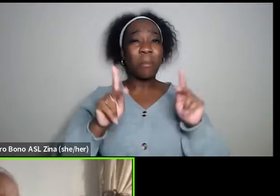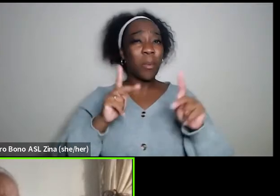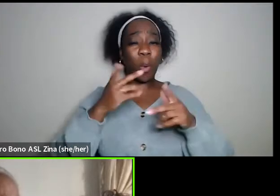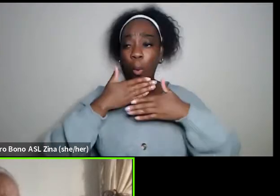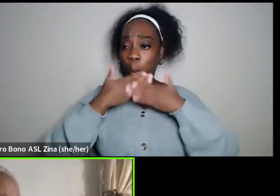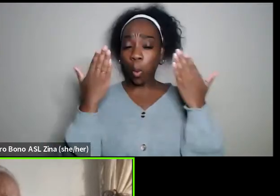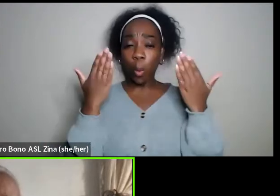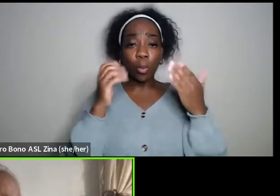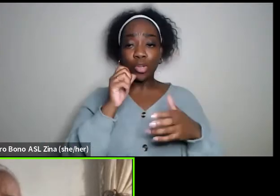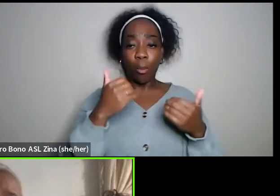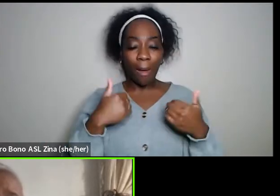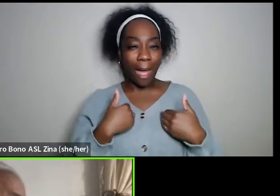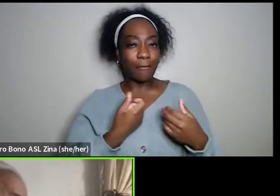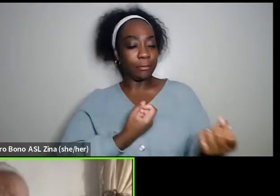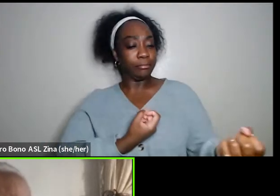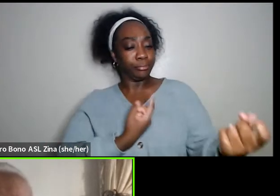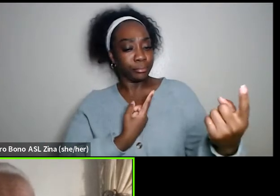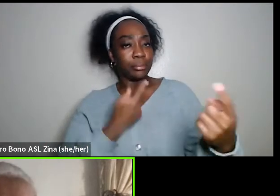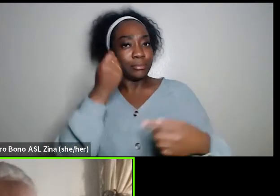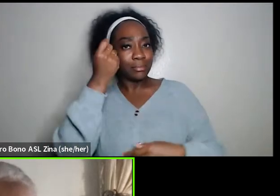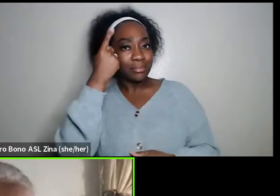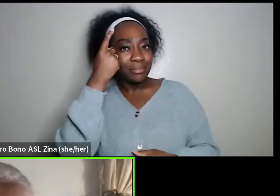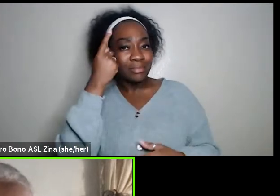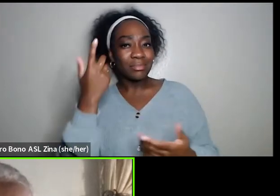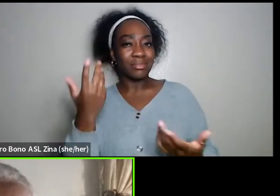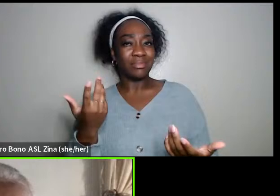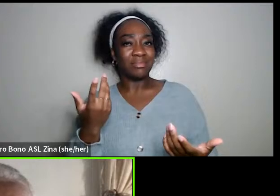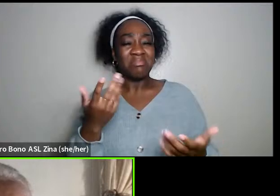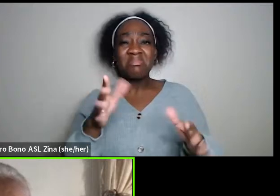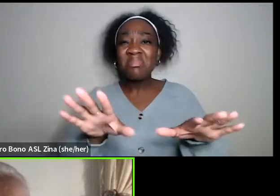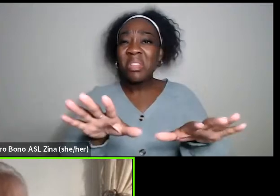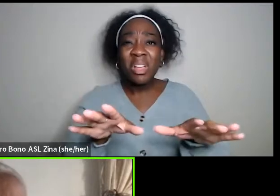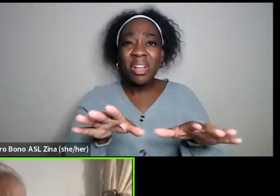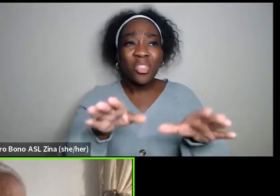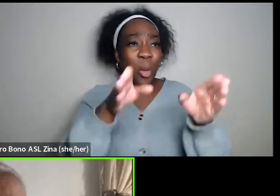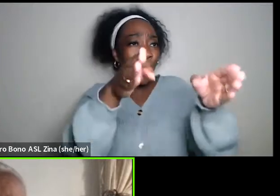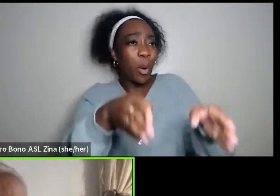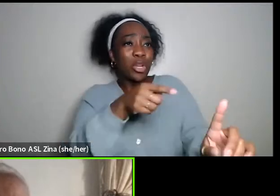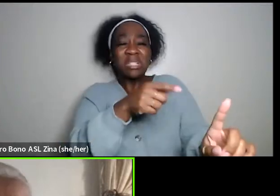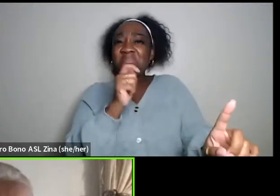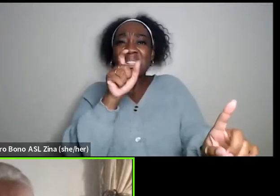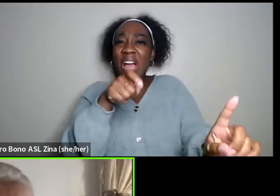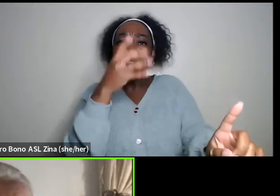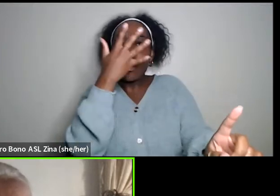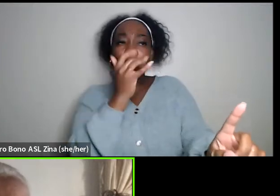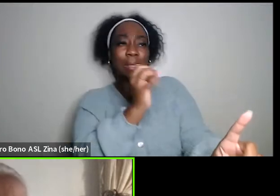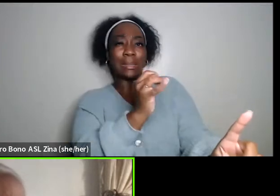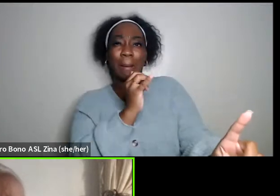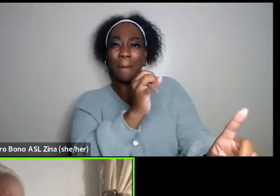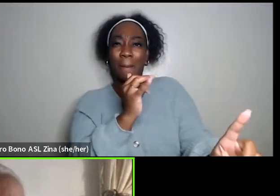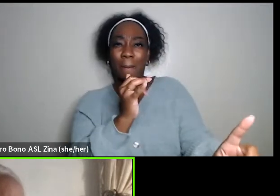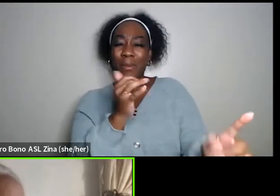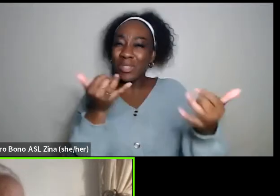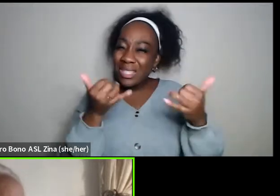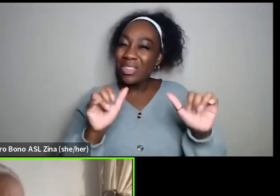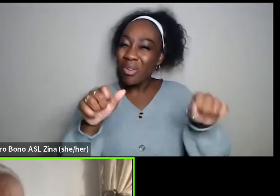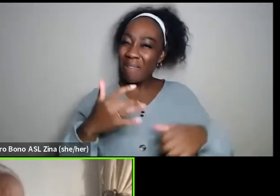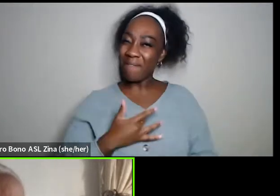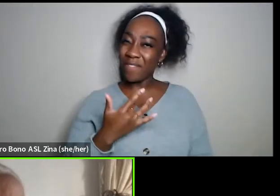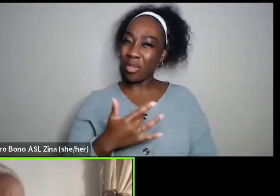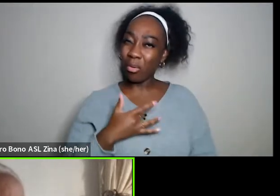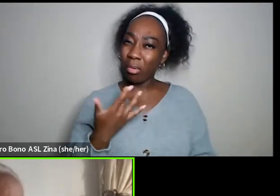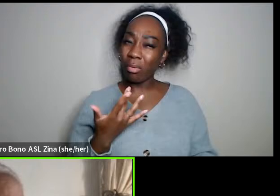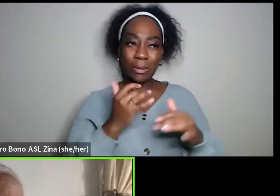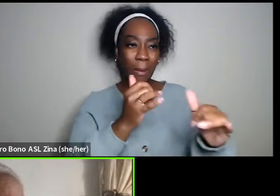can't, and the person doesn't have to look like you. I mean, feel them, have the spirit, ask